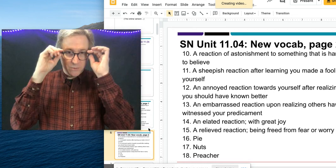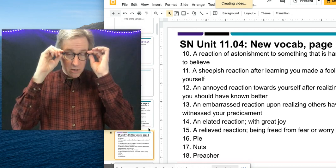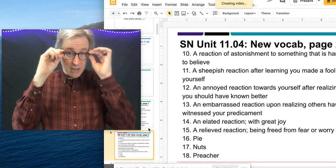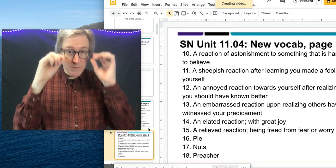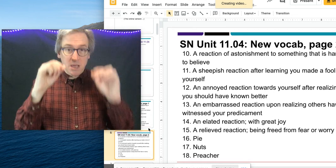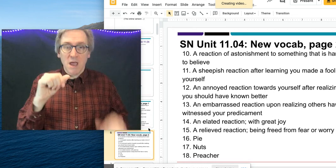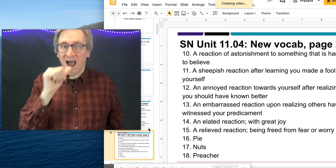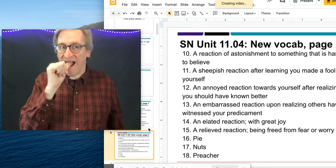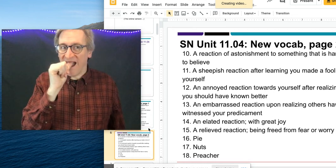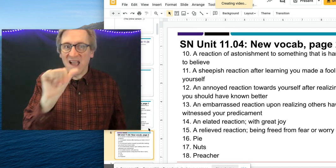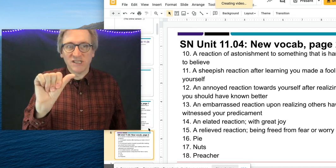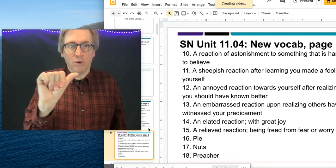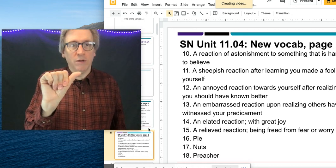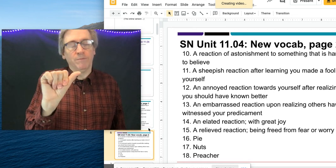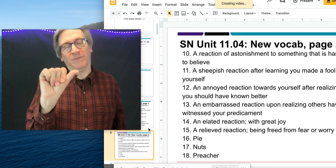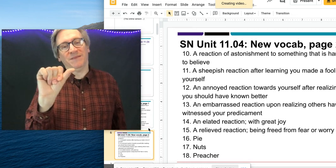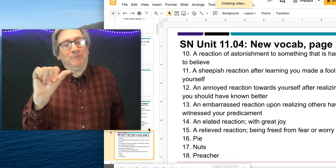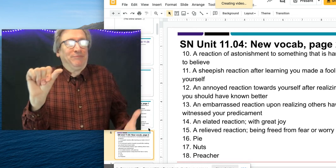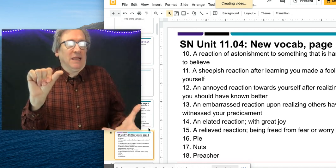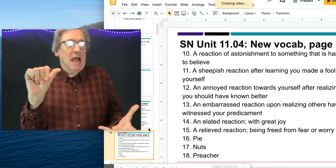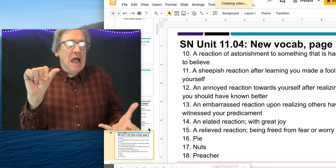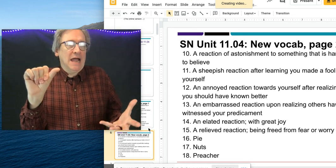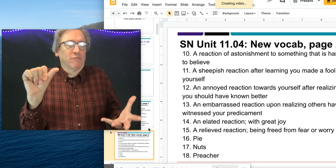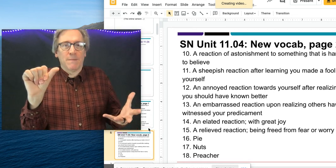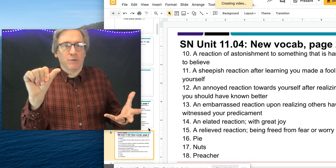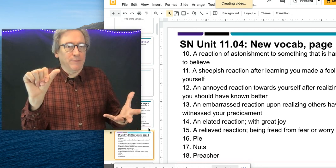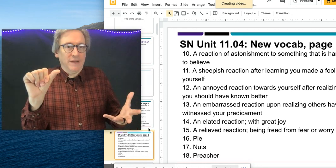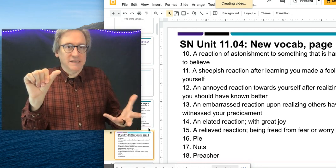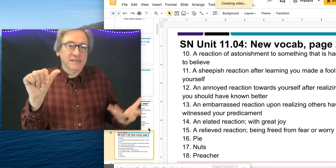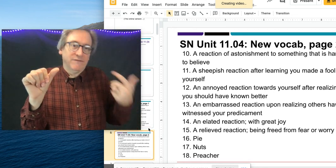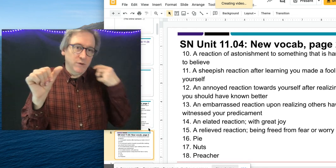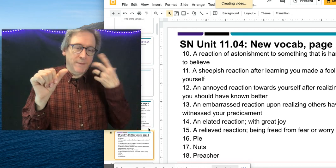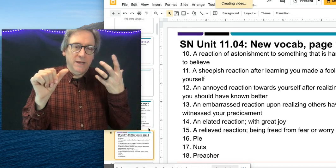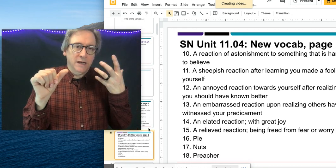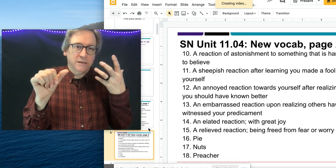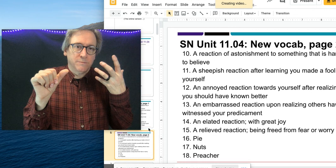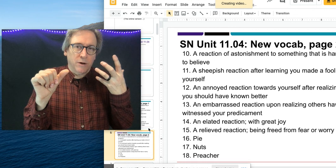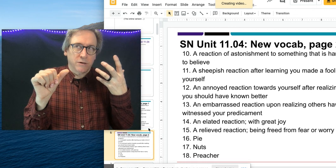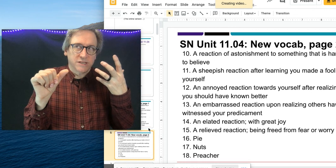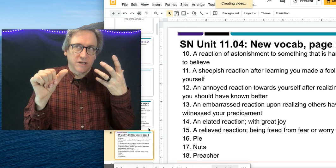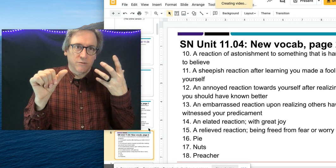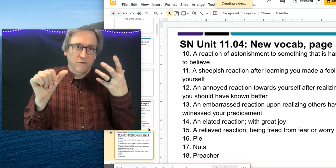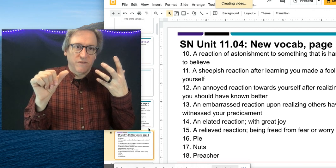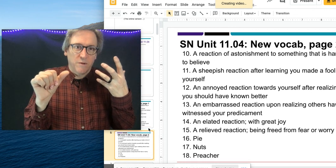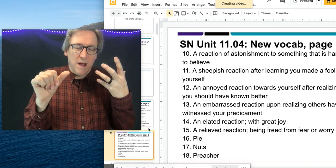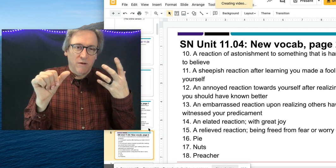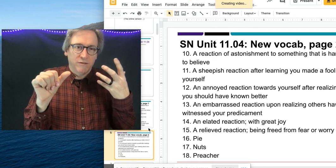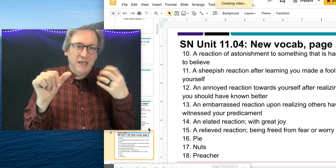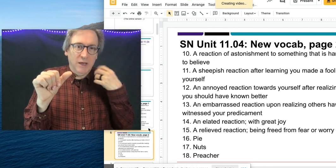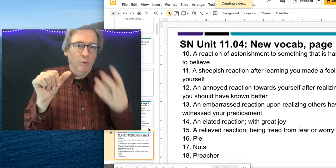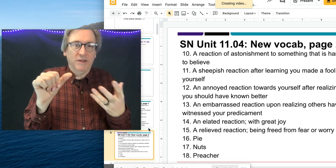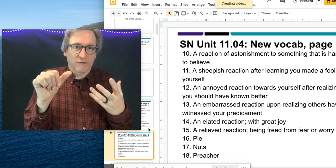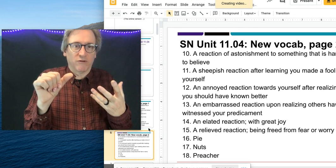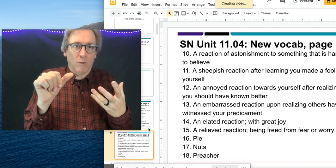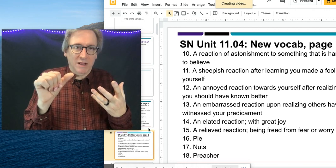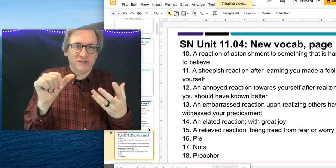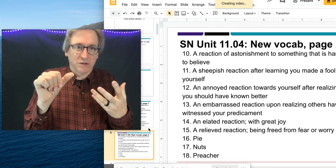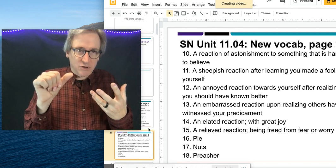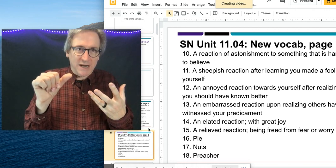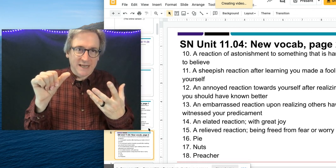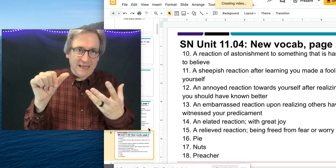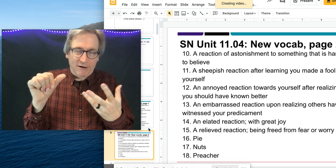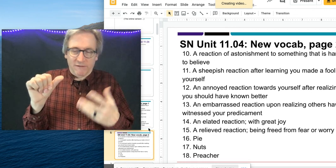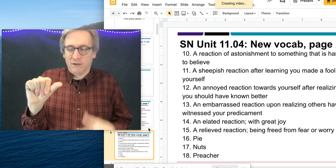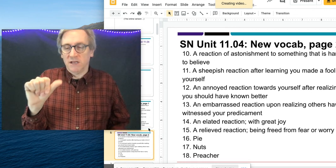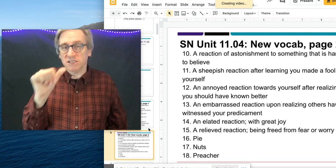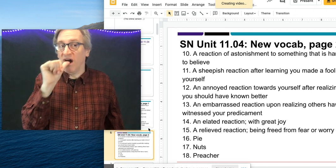Show. Okay. So I remember it because if you get peanut butter stuck to the roof of your mouth, it will be there for a while as you're